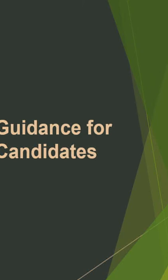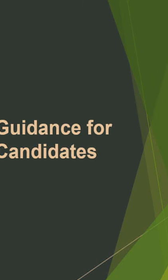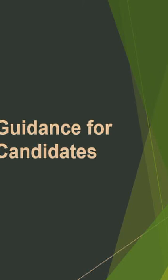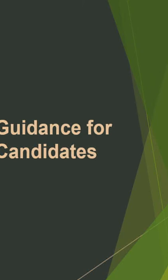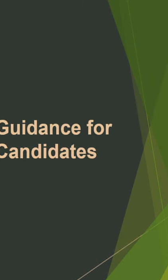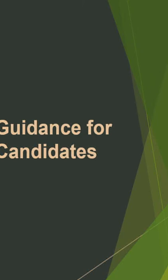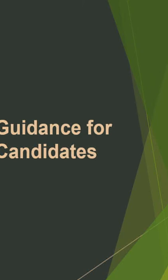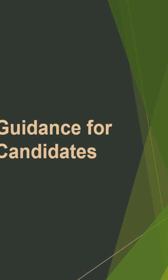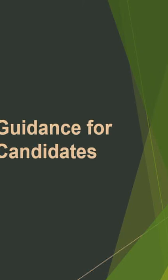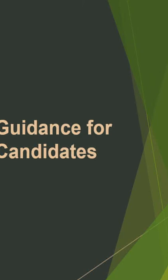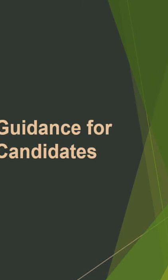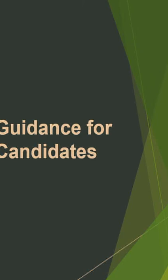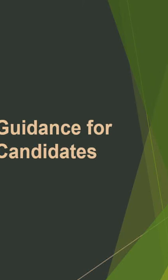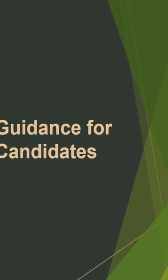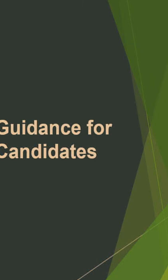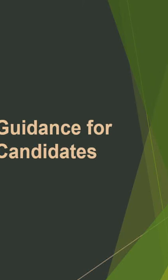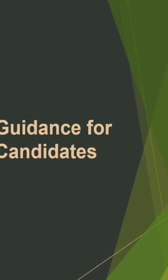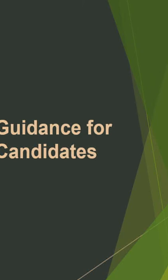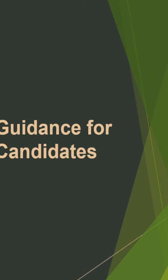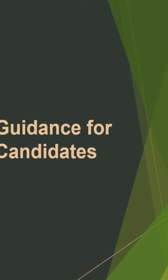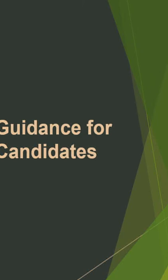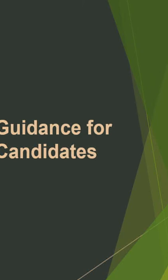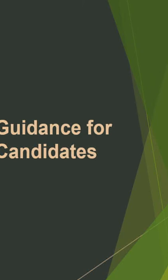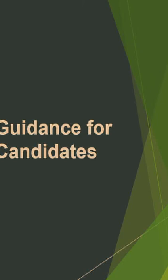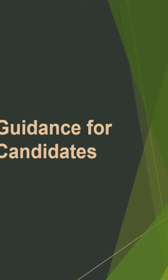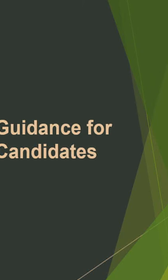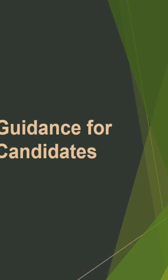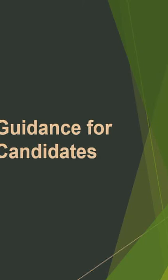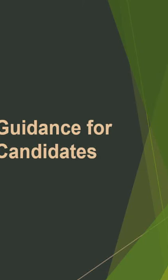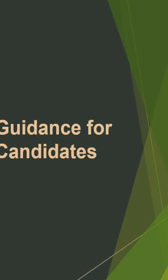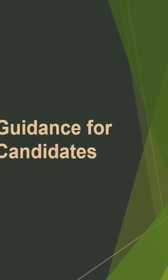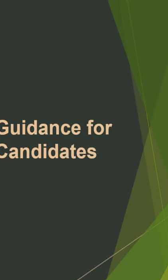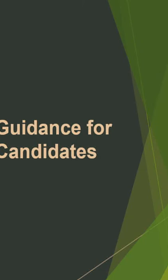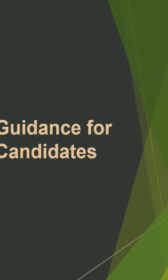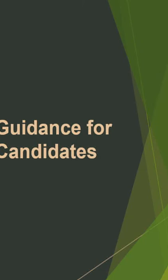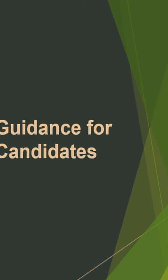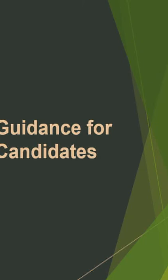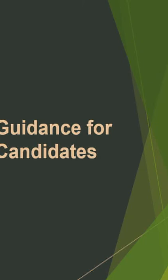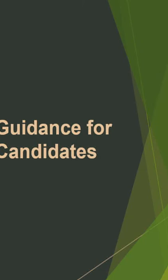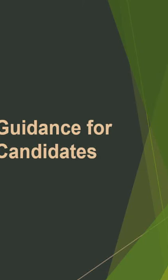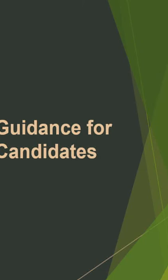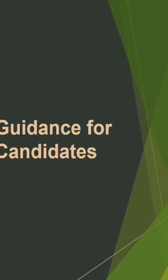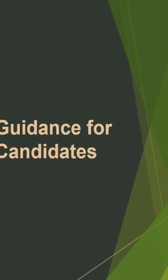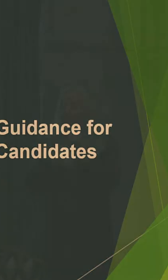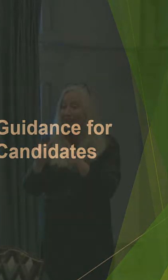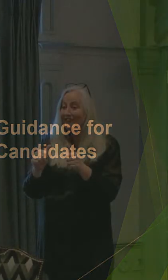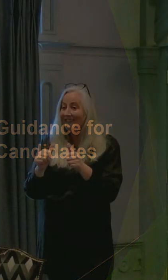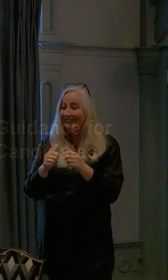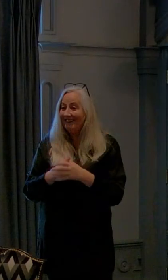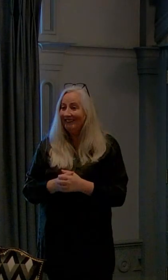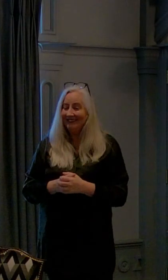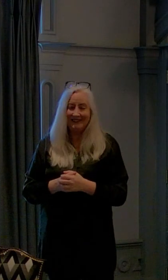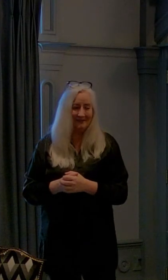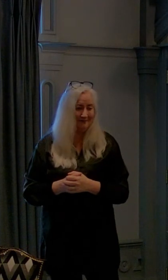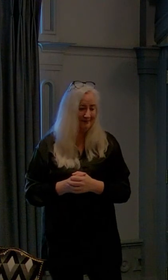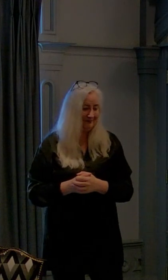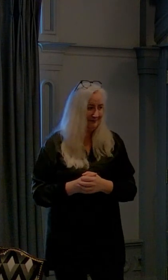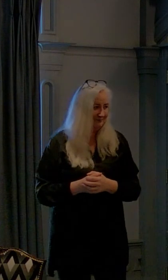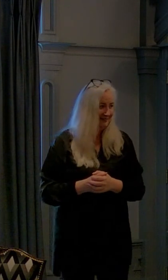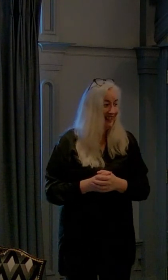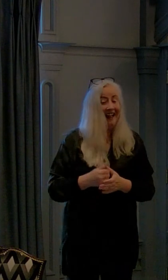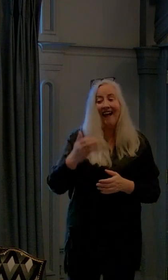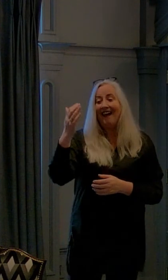Council or the returning officer. So look, thank you for your time and attention there. I